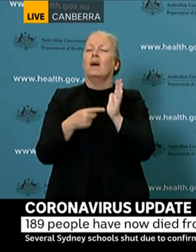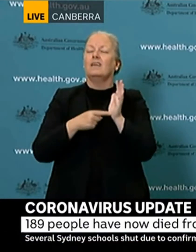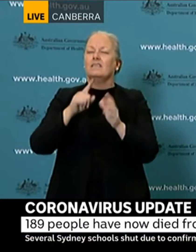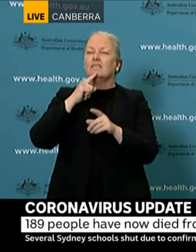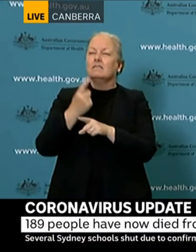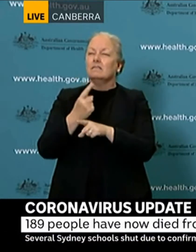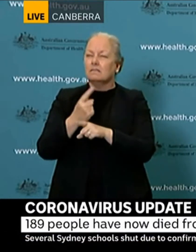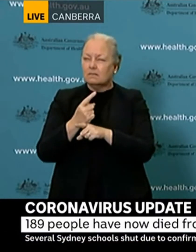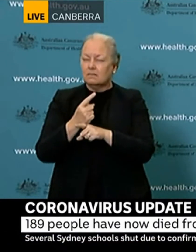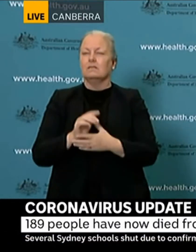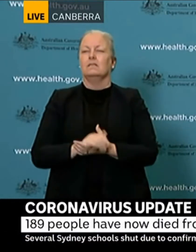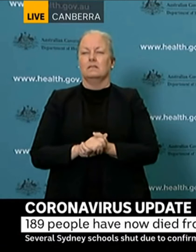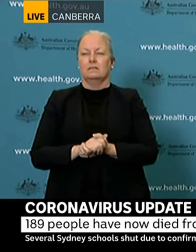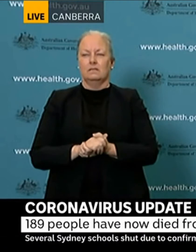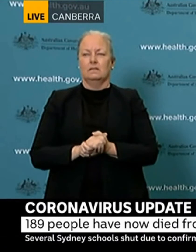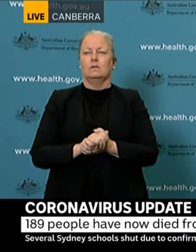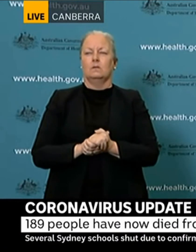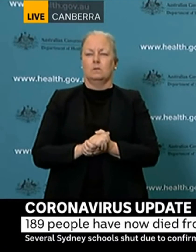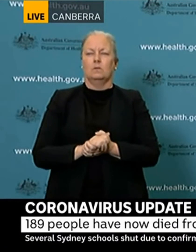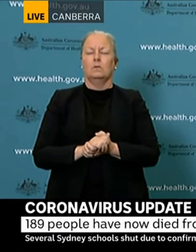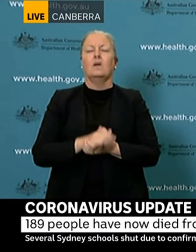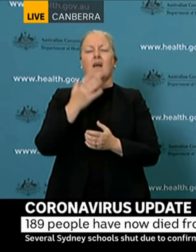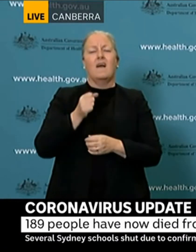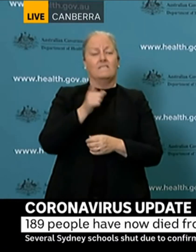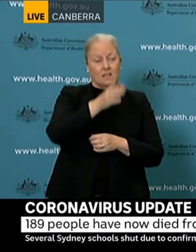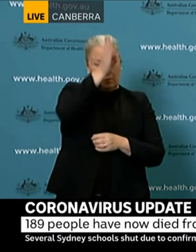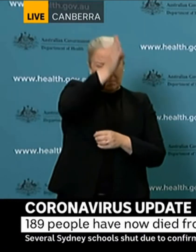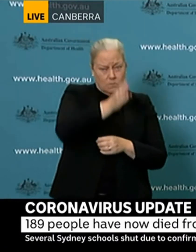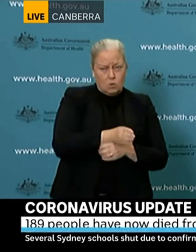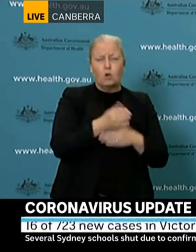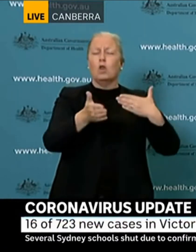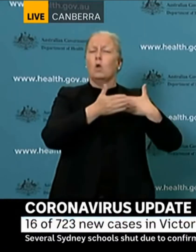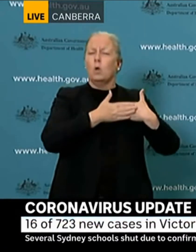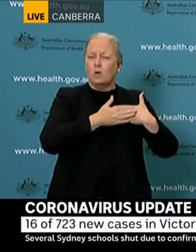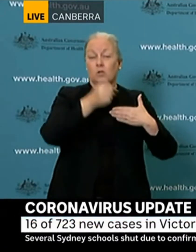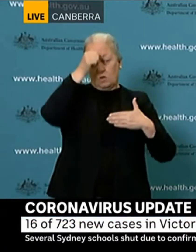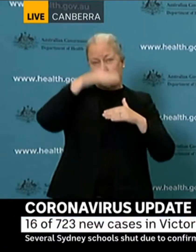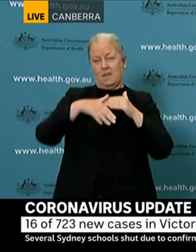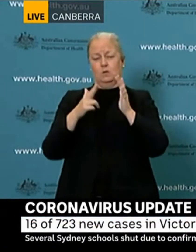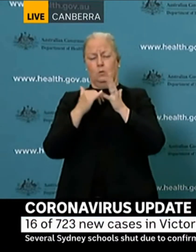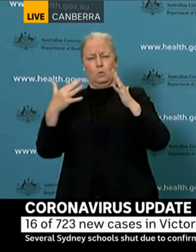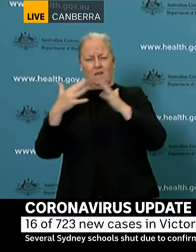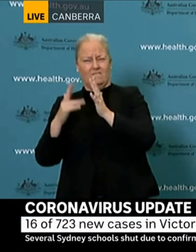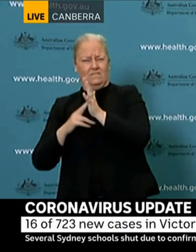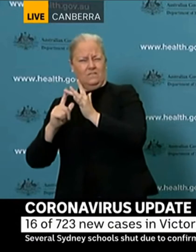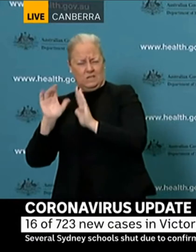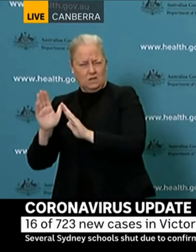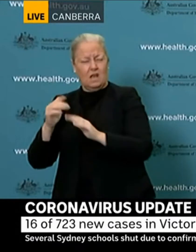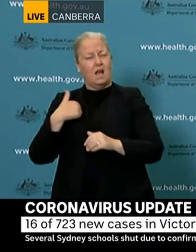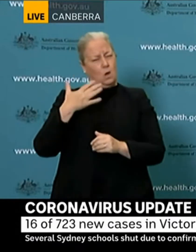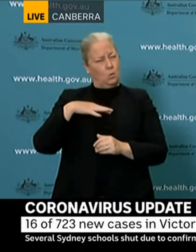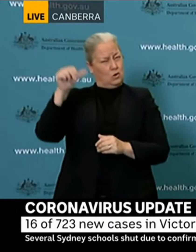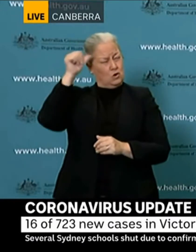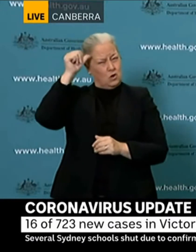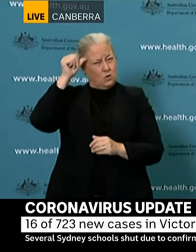closed borders have meant we have not had the kind of outbreaks of coronavirus that we've seen in New South Wales and Victoria. I just want to hear your thoughts on that. And if it's